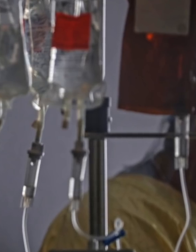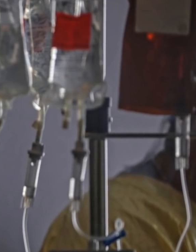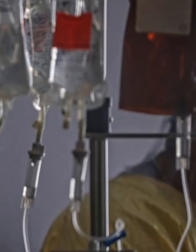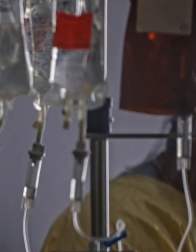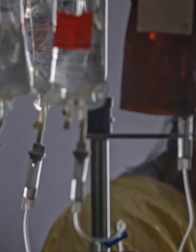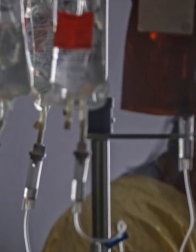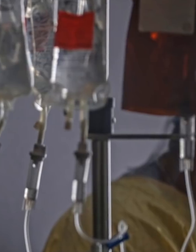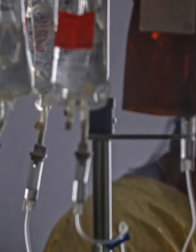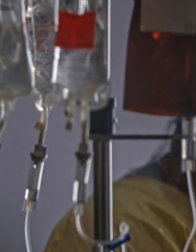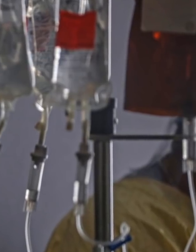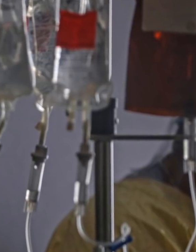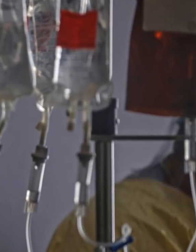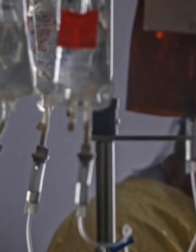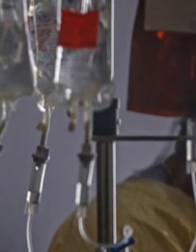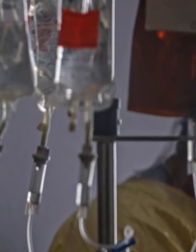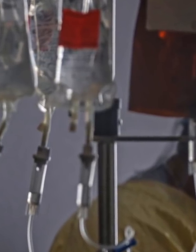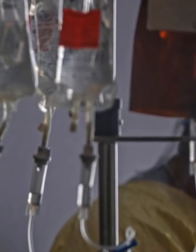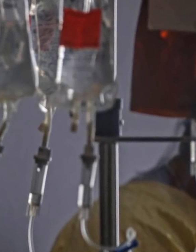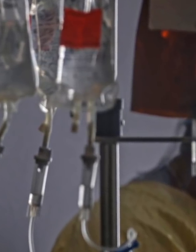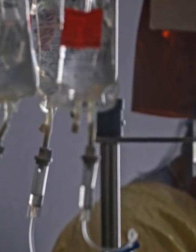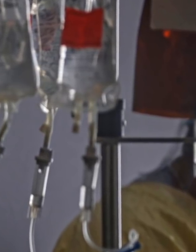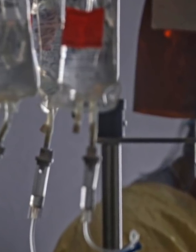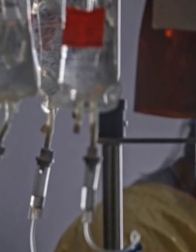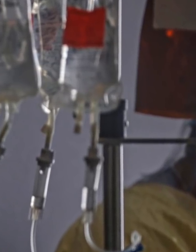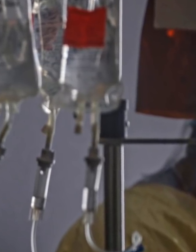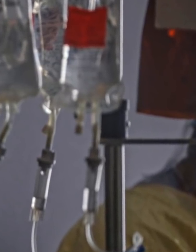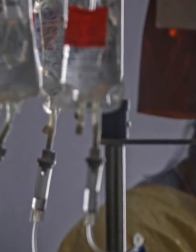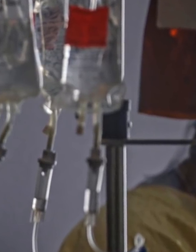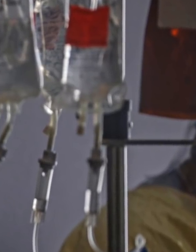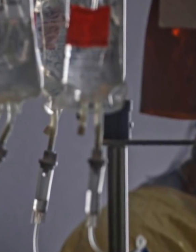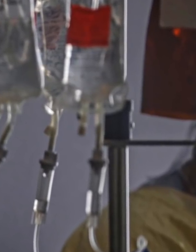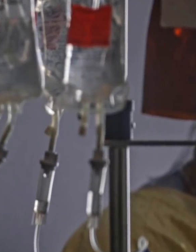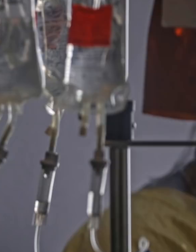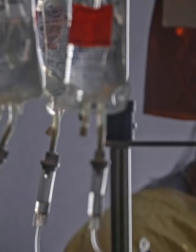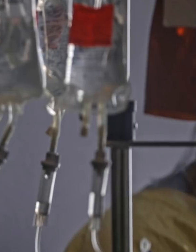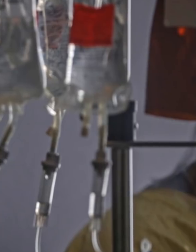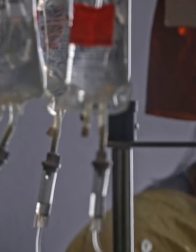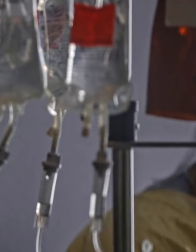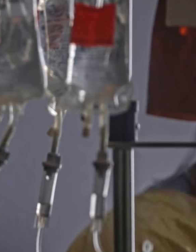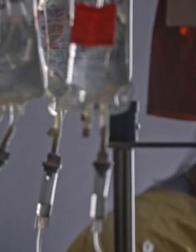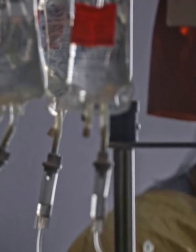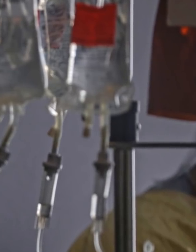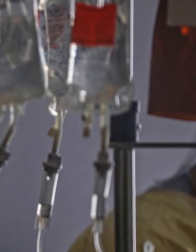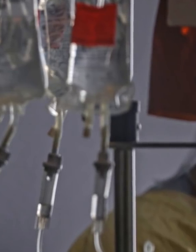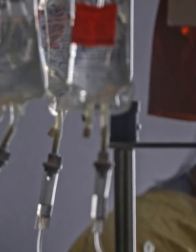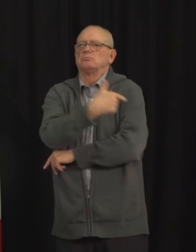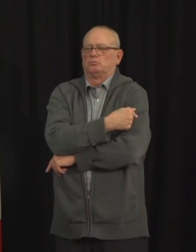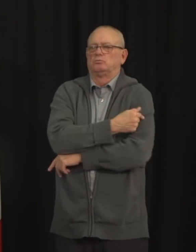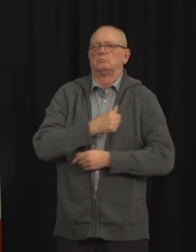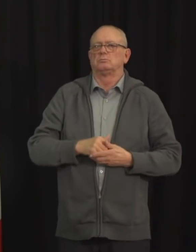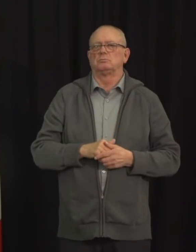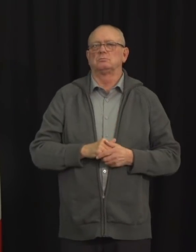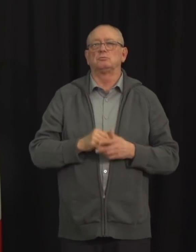distribution of the vaccine. The first shots will be given next Wednesday, as I said. And we're still working closely with the federal